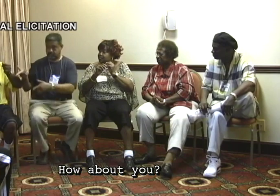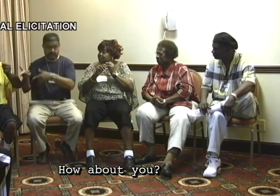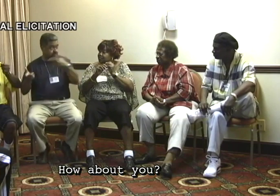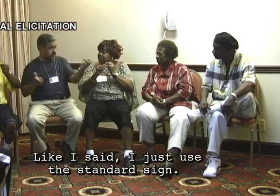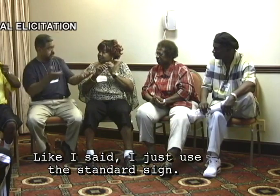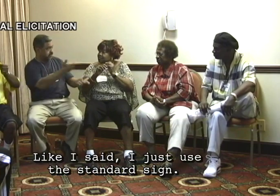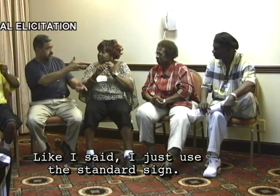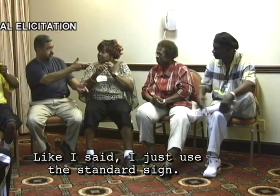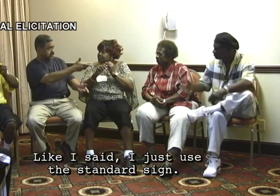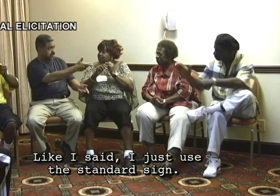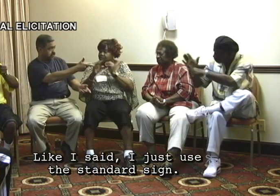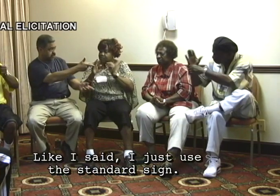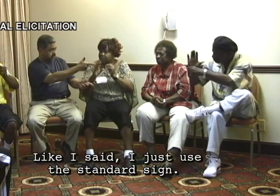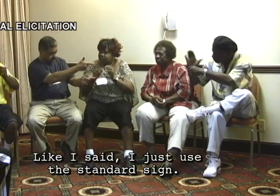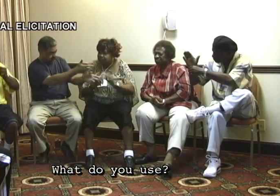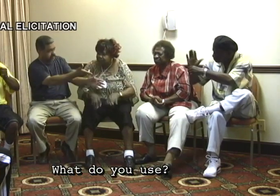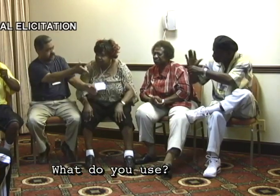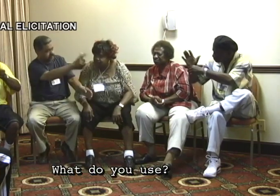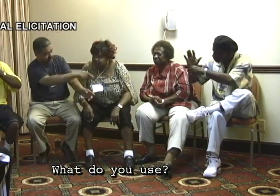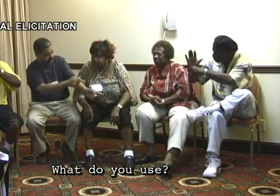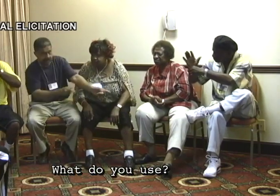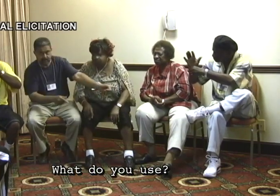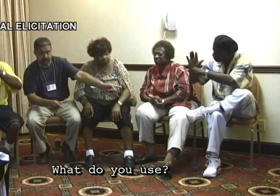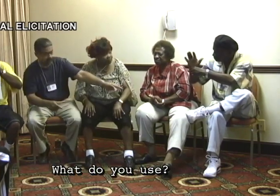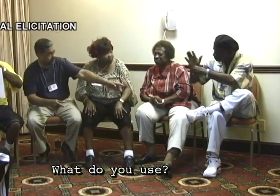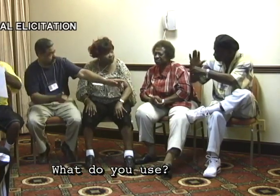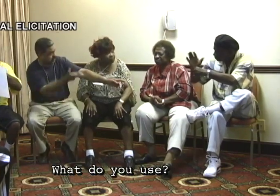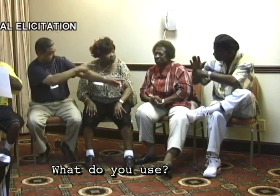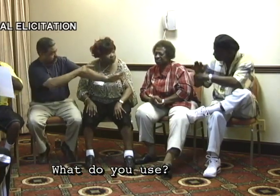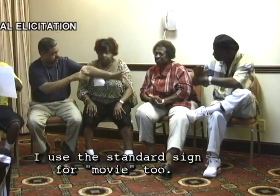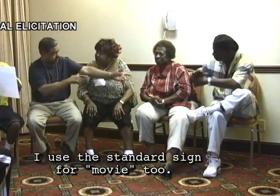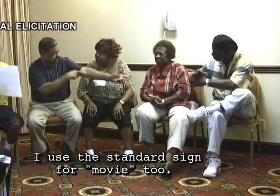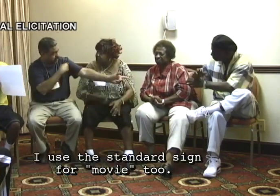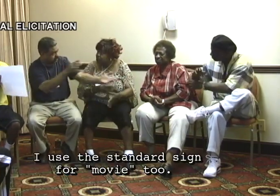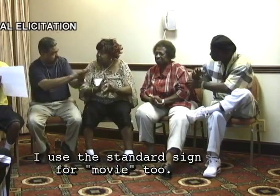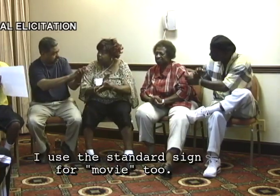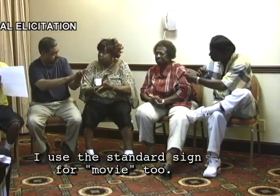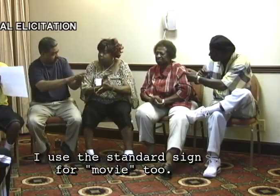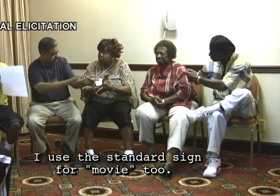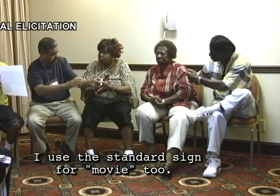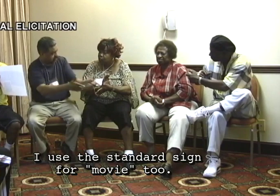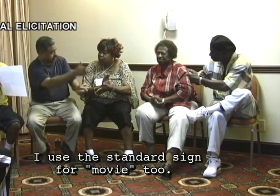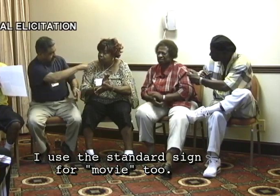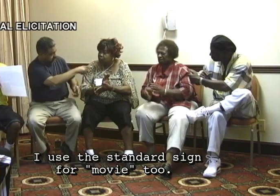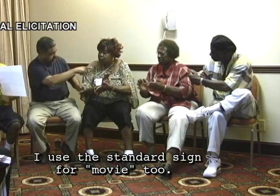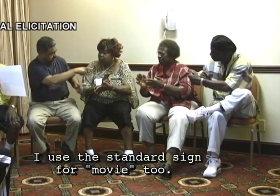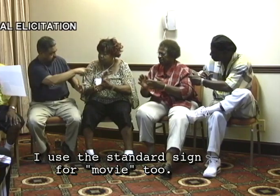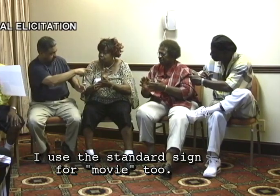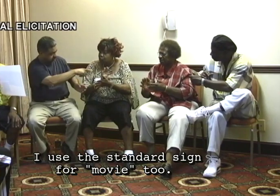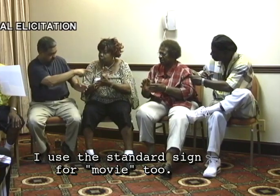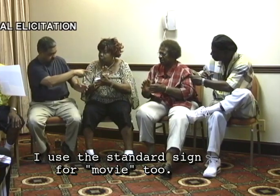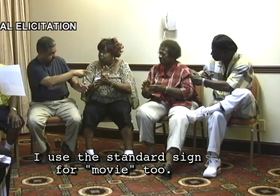you? Like I said, I just use the standard sign. Okay, and what do you use? What do you use there? I use the standard sign for movie,